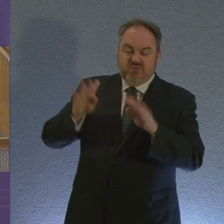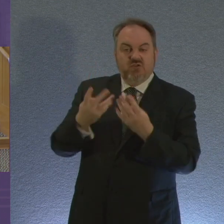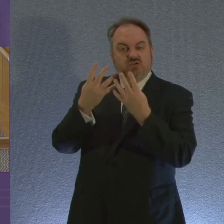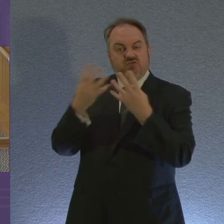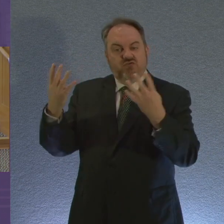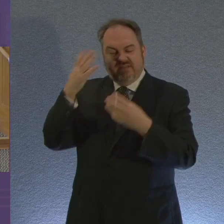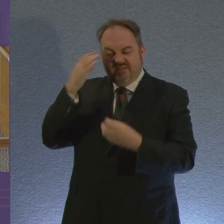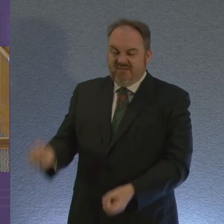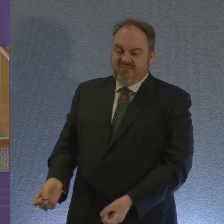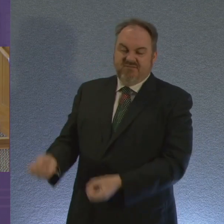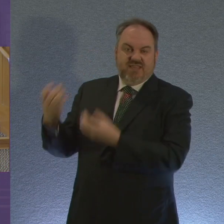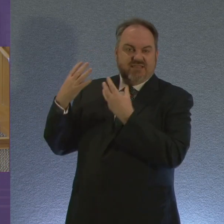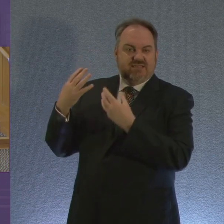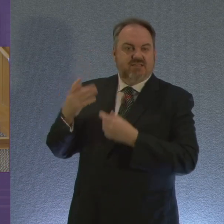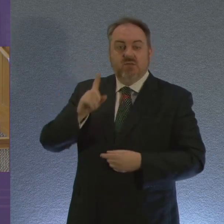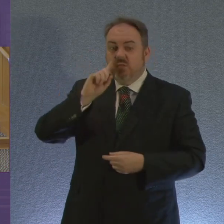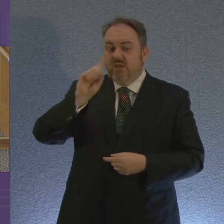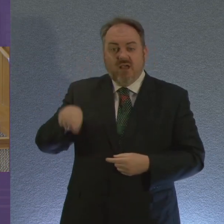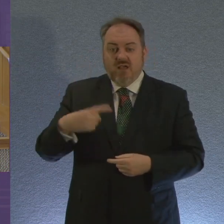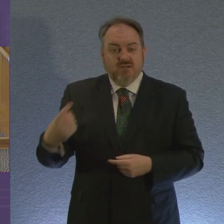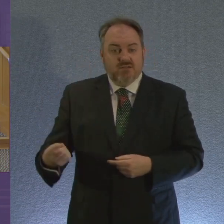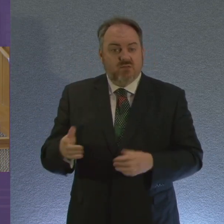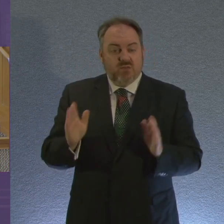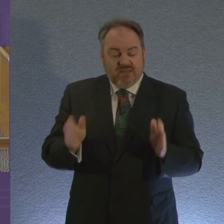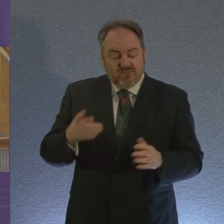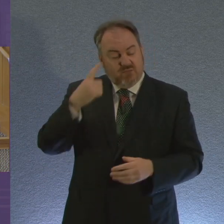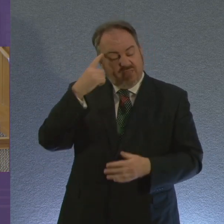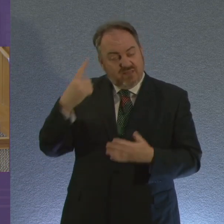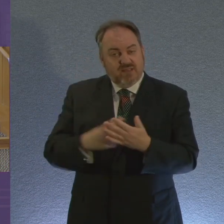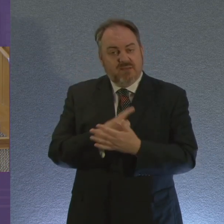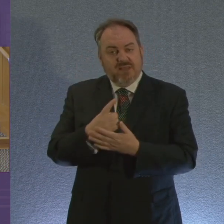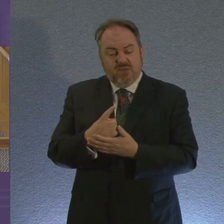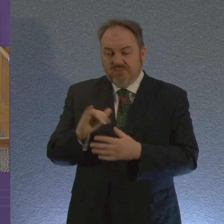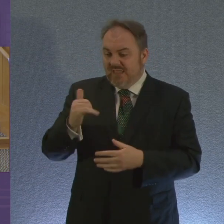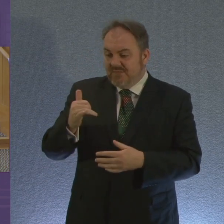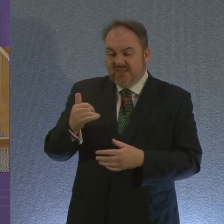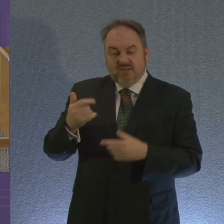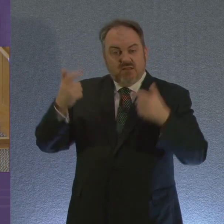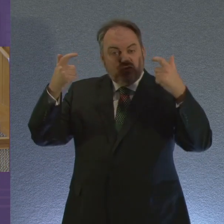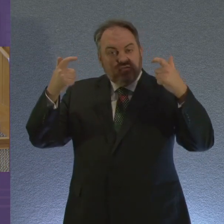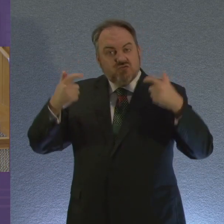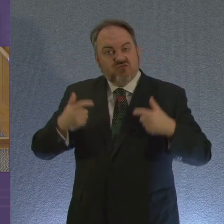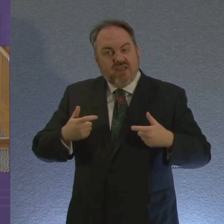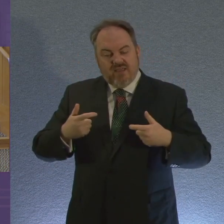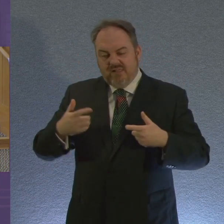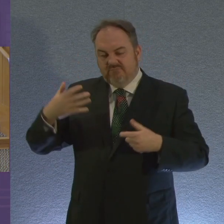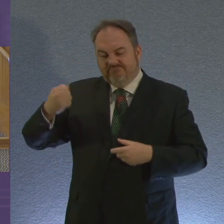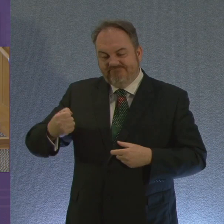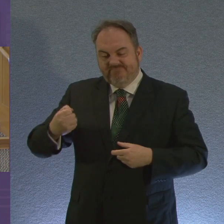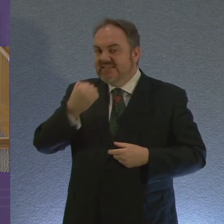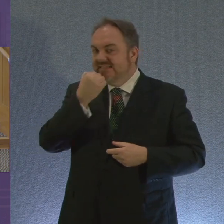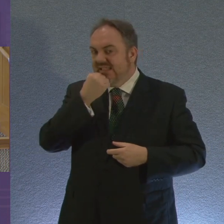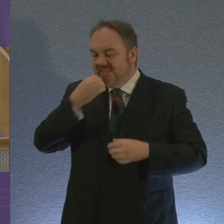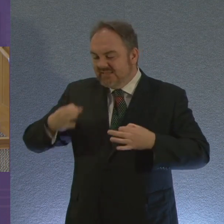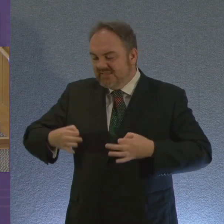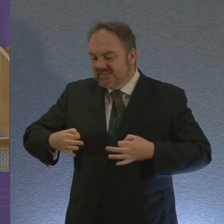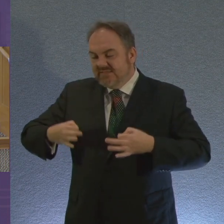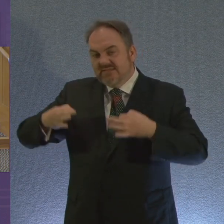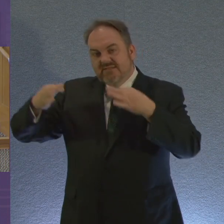for the duration of the crisis. We can think about the consequences of delay. We can think about the logistics of testing